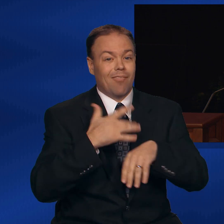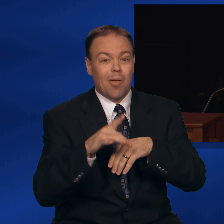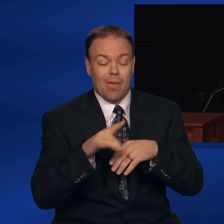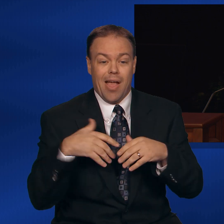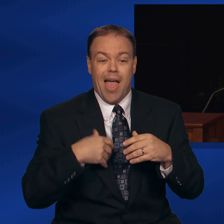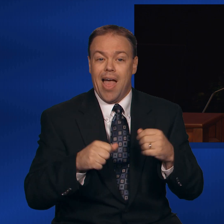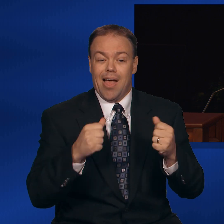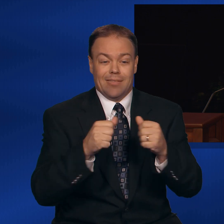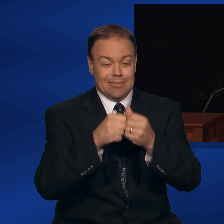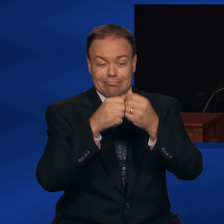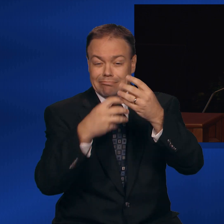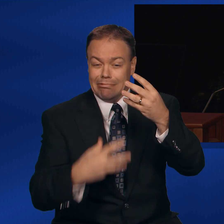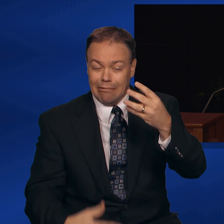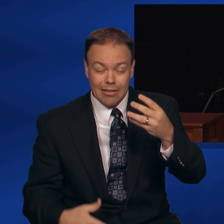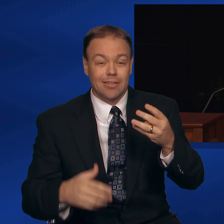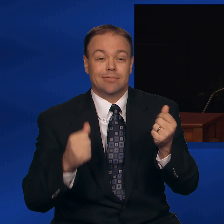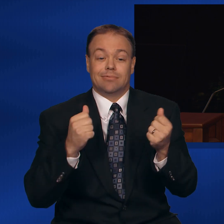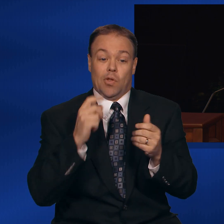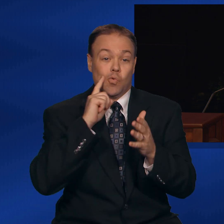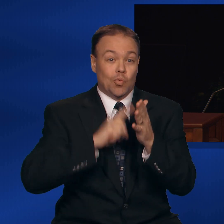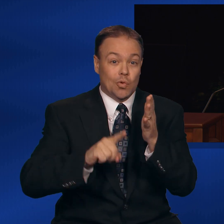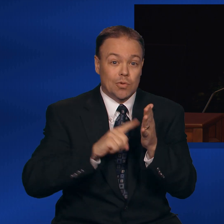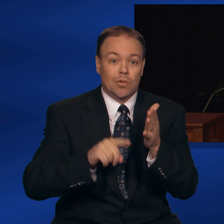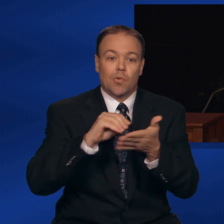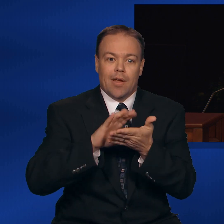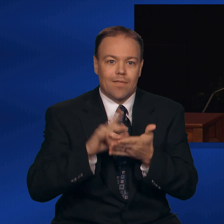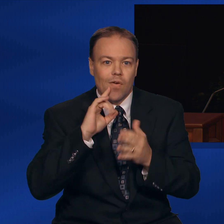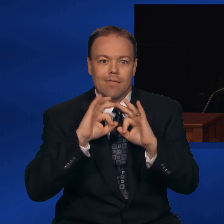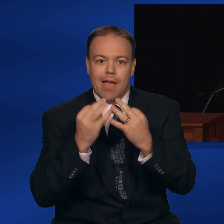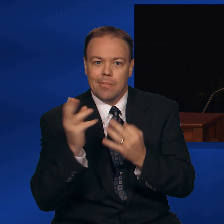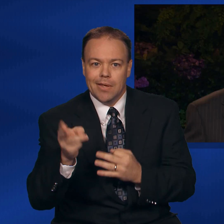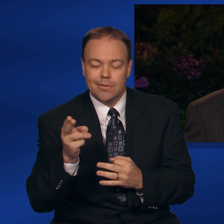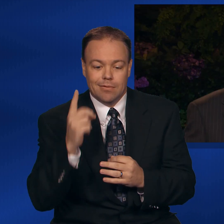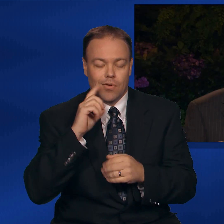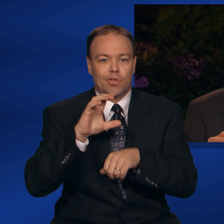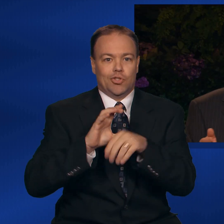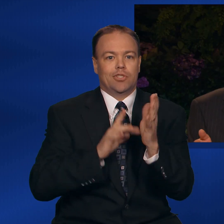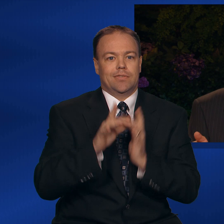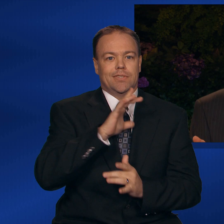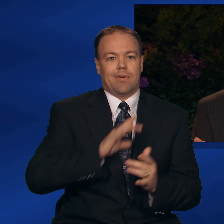family history records of the Church of Jesus Christ of Latter-day Saints.